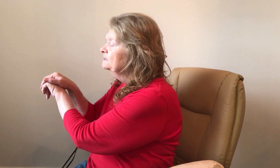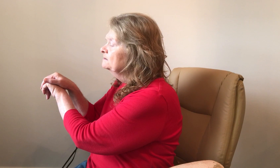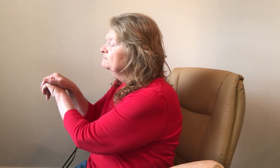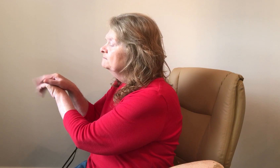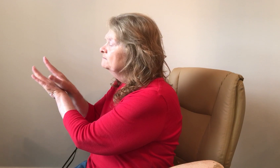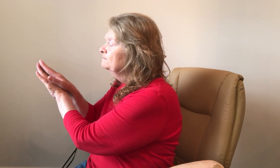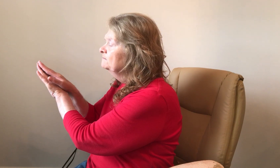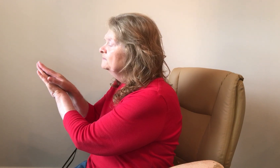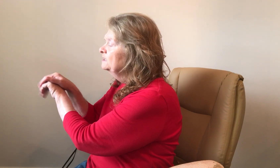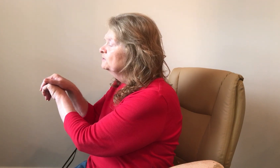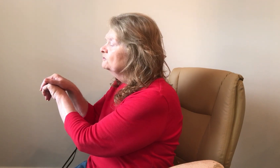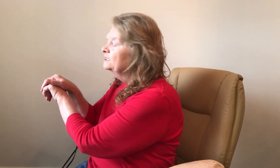them. Hypocrite.